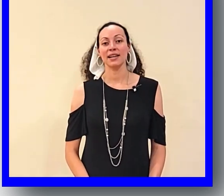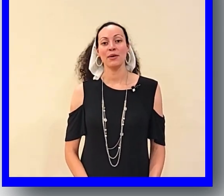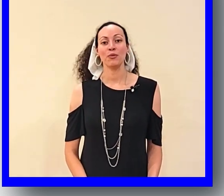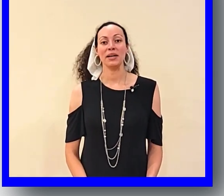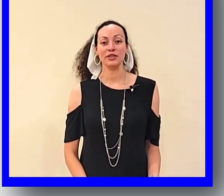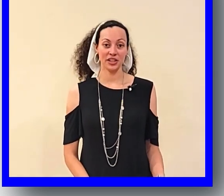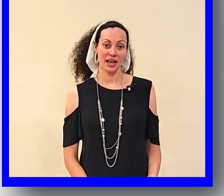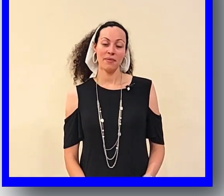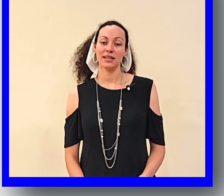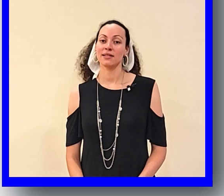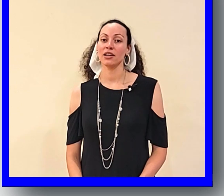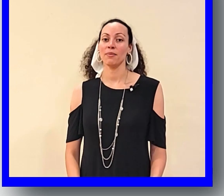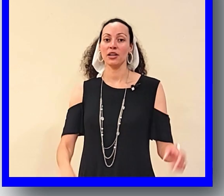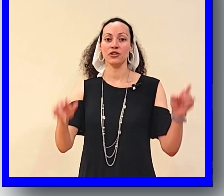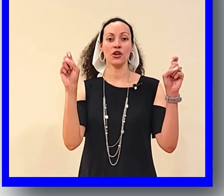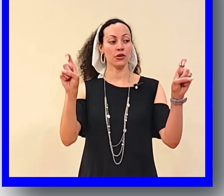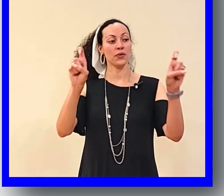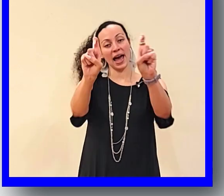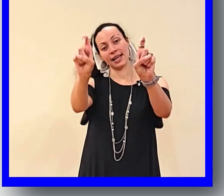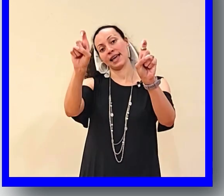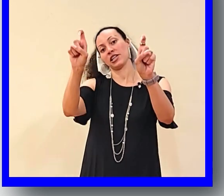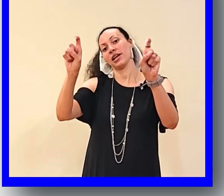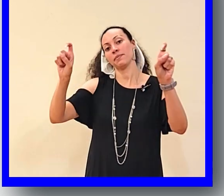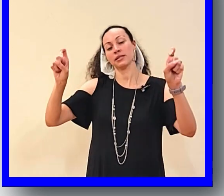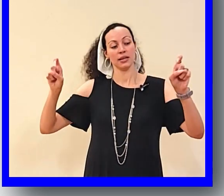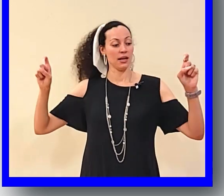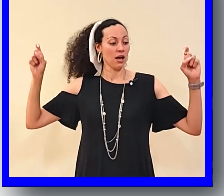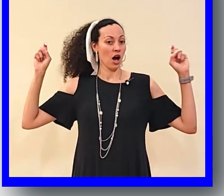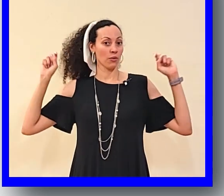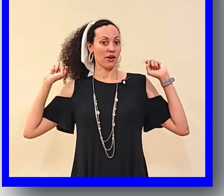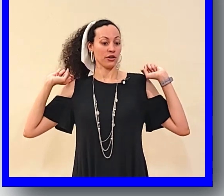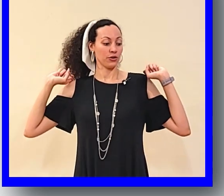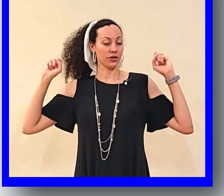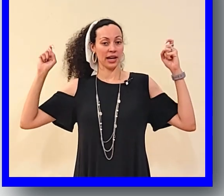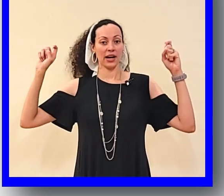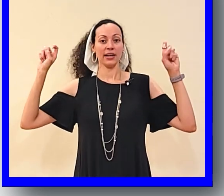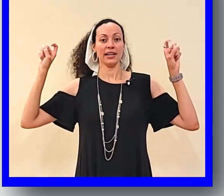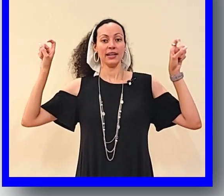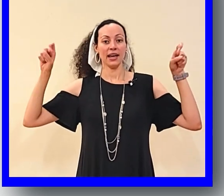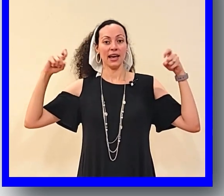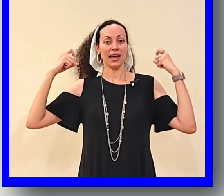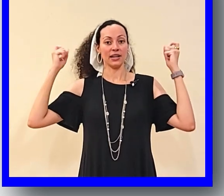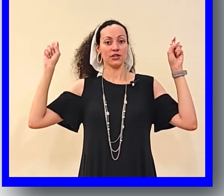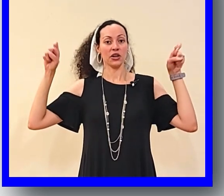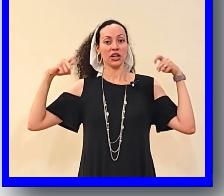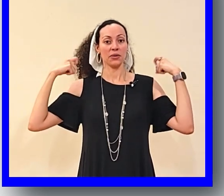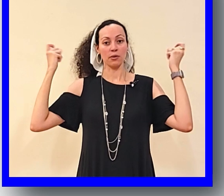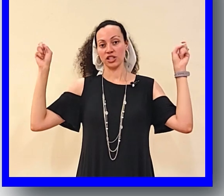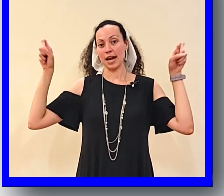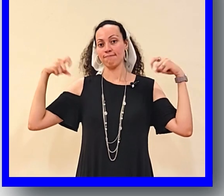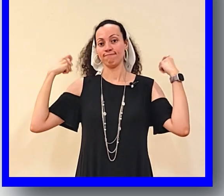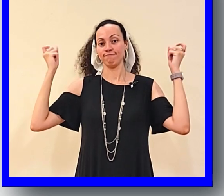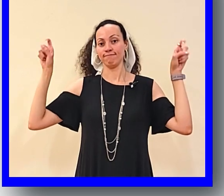Our next sign will be gym. This is going to be two X hand shapes around your shoulder area and in